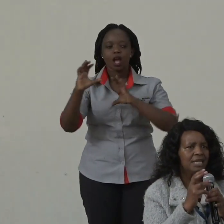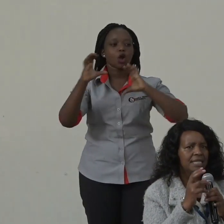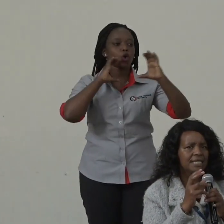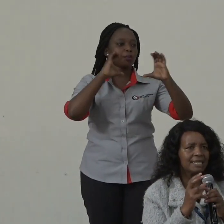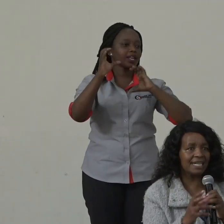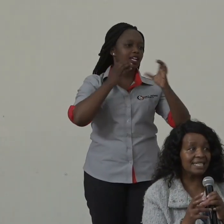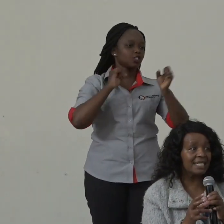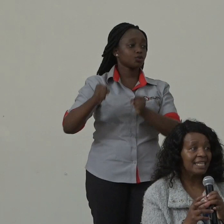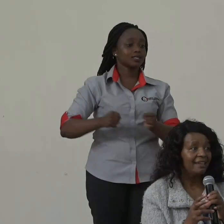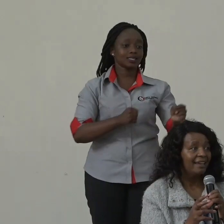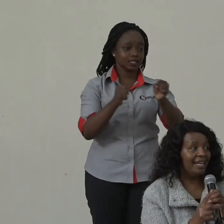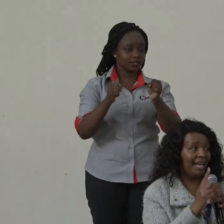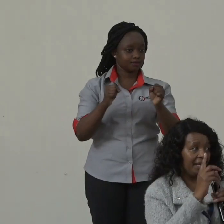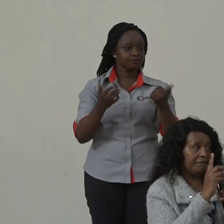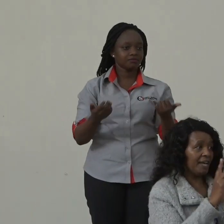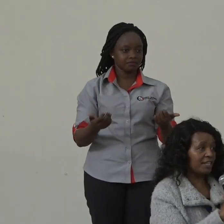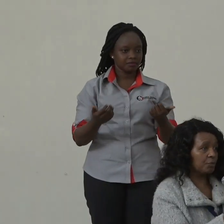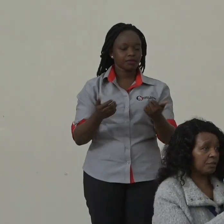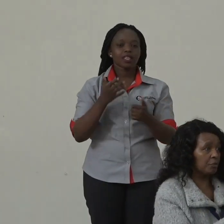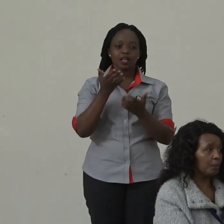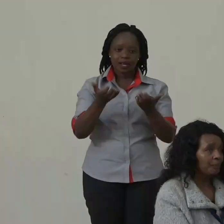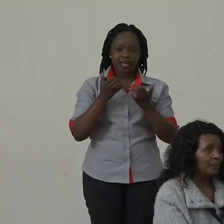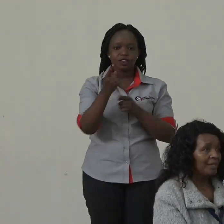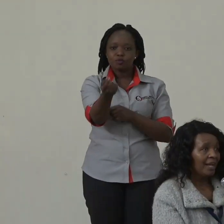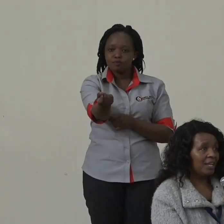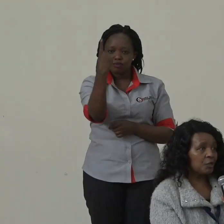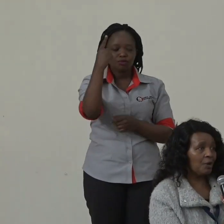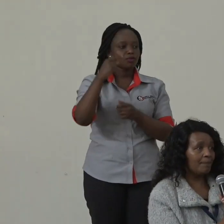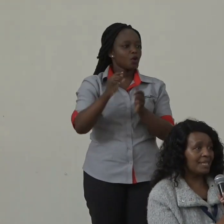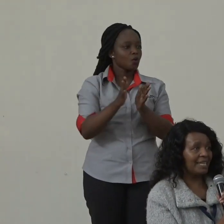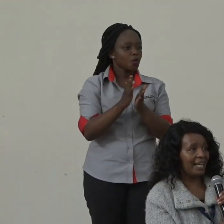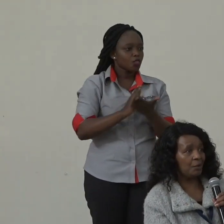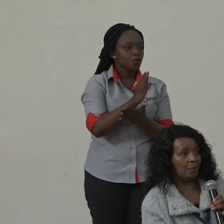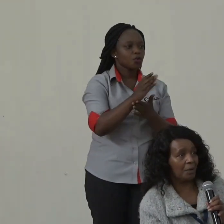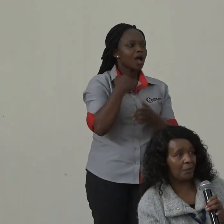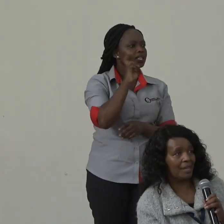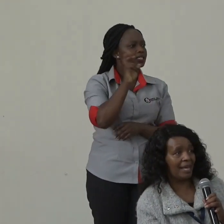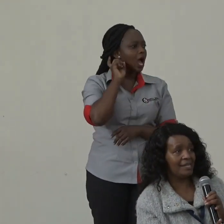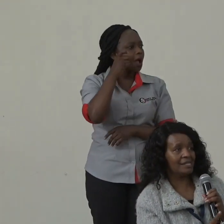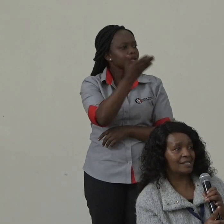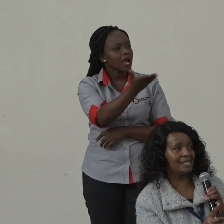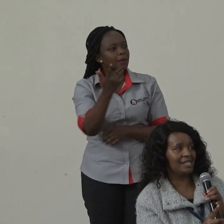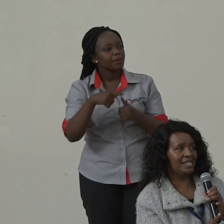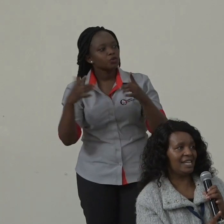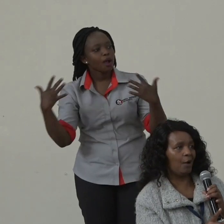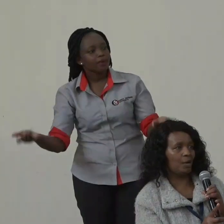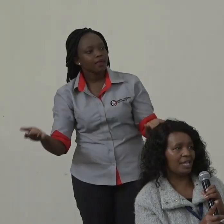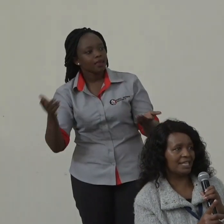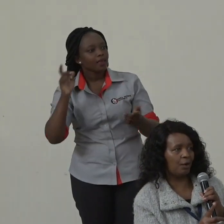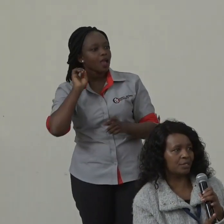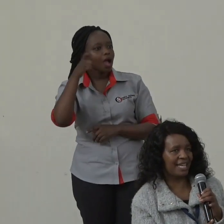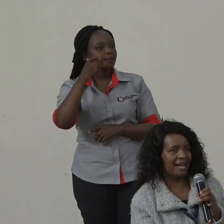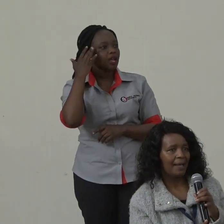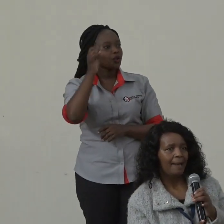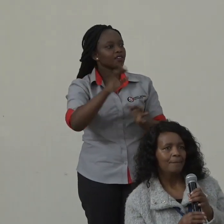communication strategy. And I leave that with you. I saw Abdi here. I don't know whether he's still in here or he's